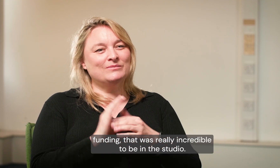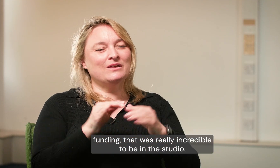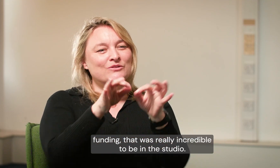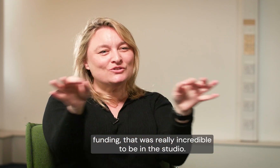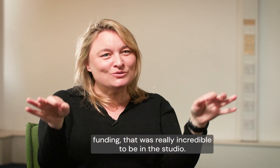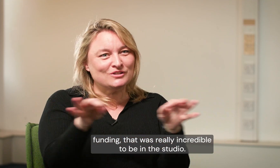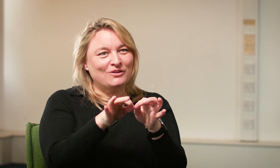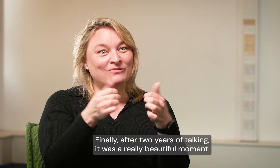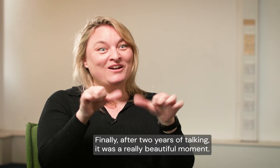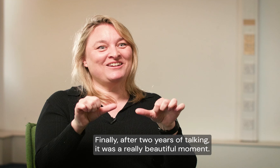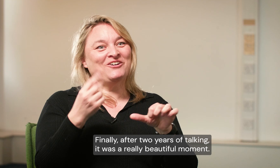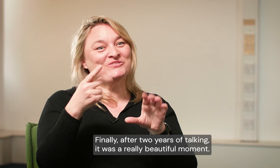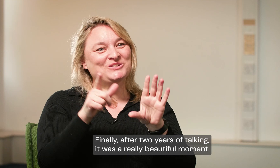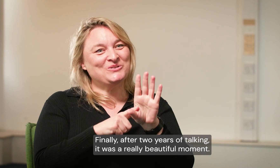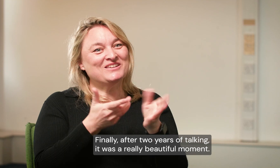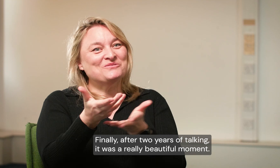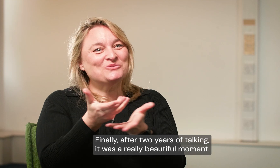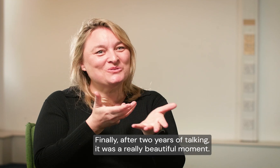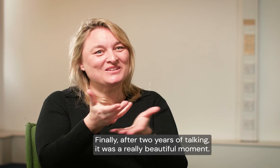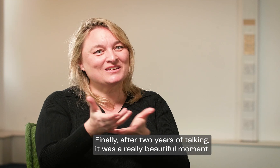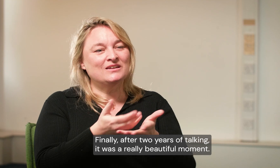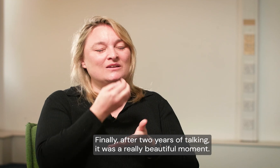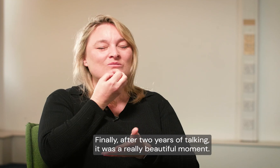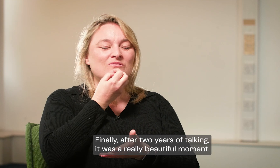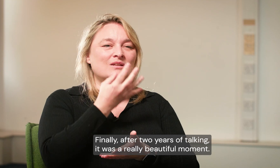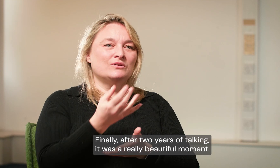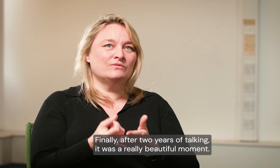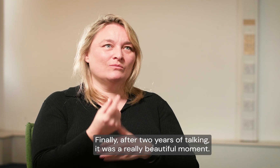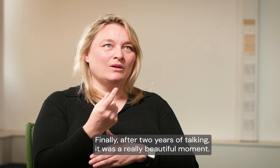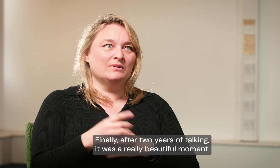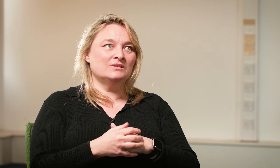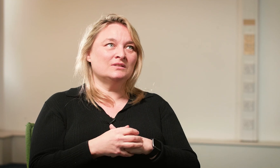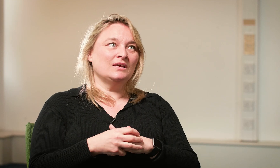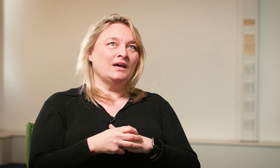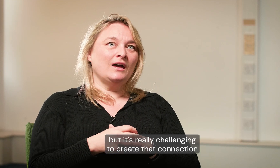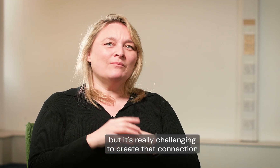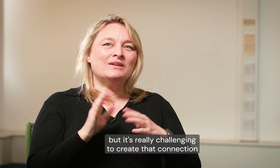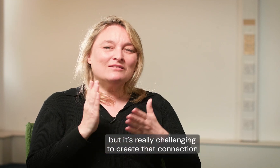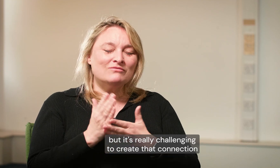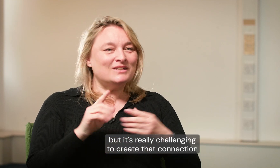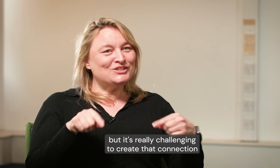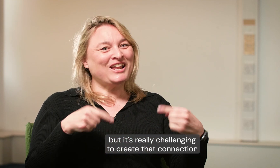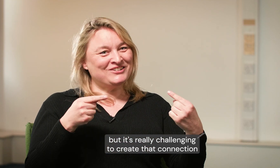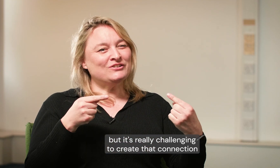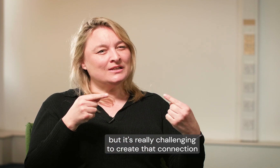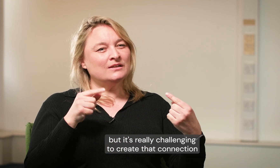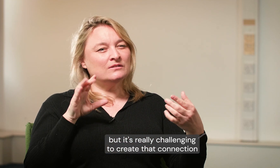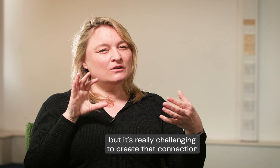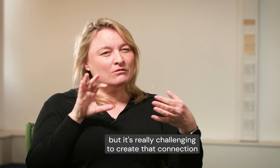be in the studio finally after 2 years of talking was a really beautiful moment. But it's really challenging to